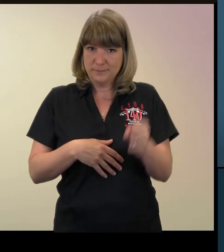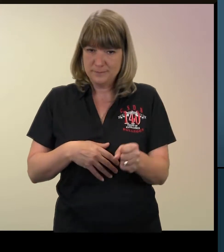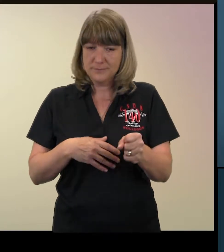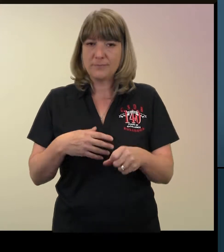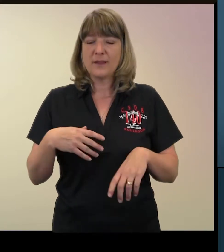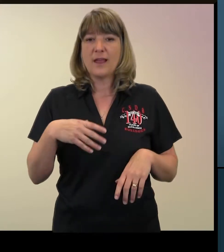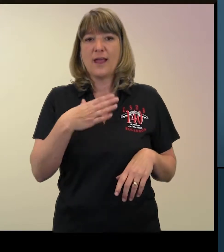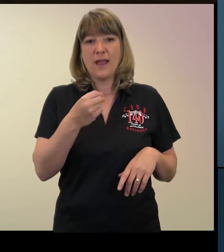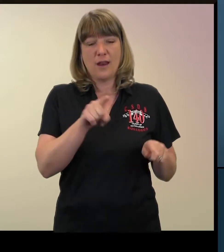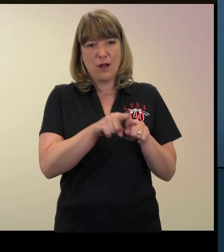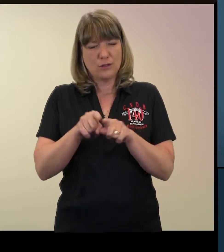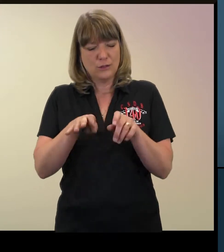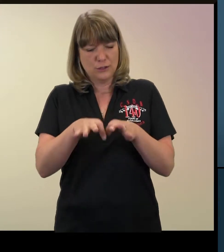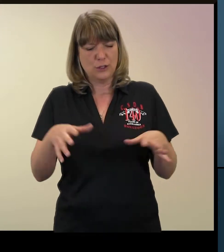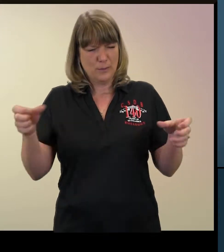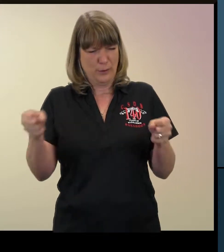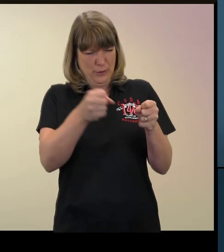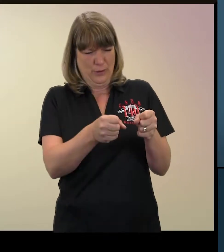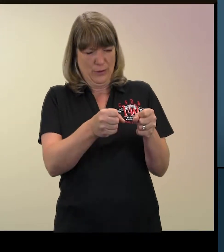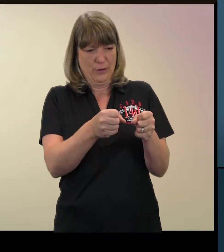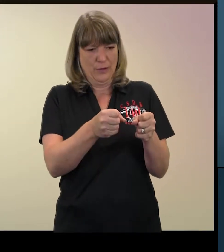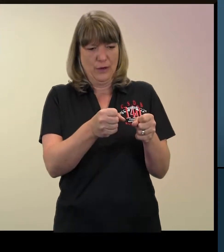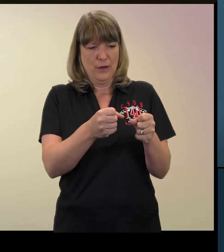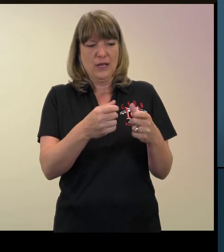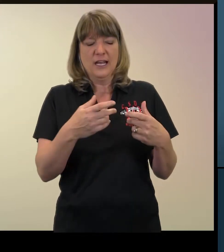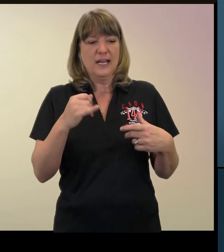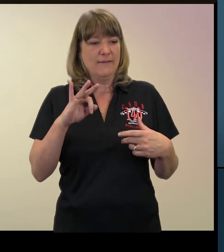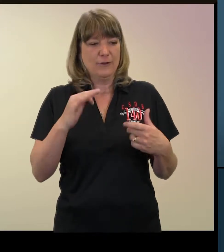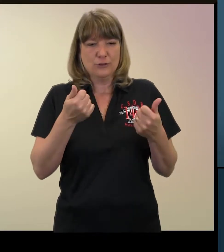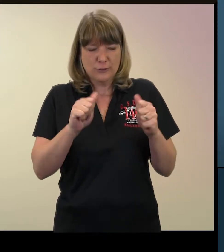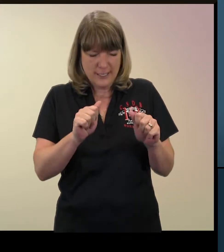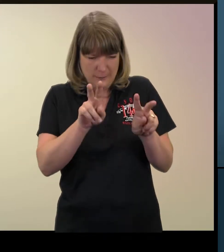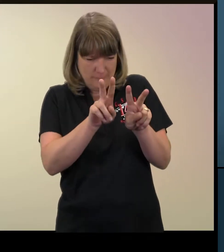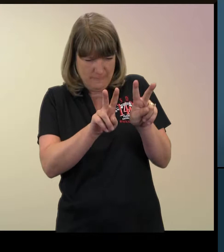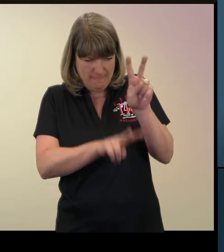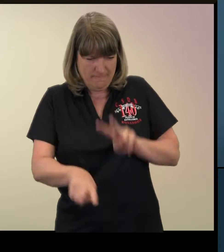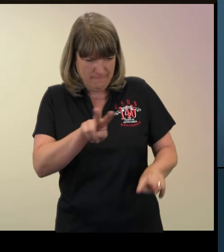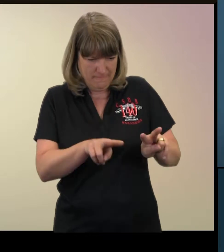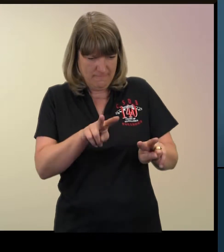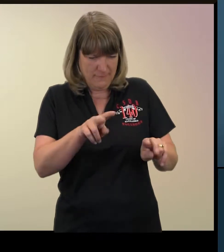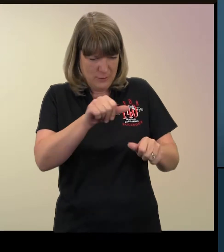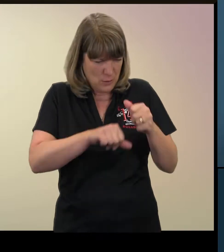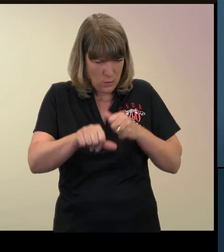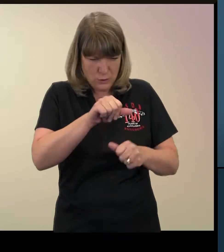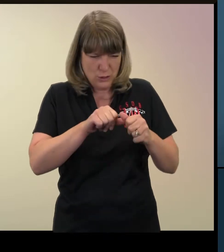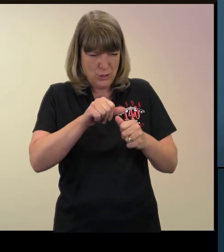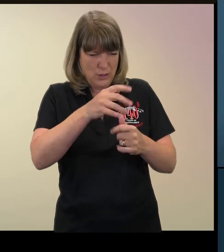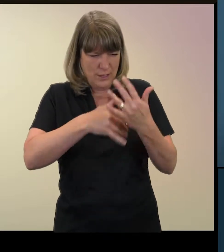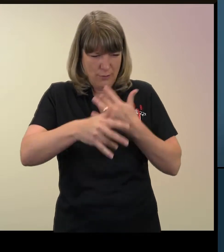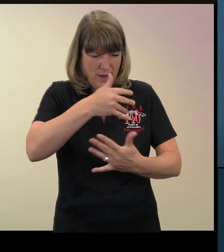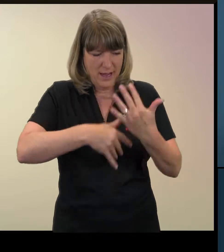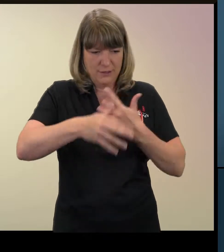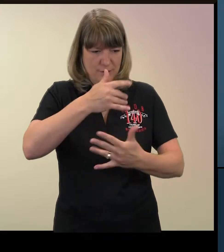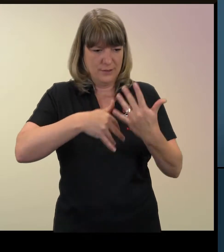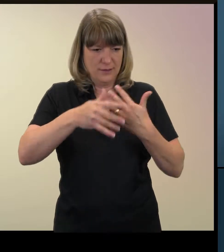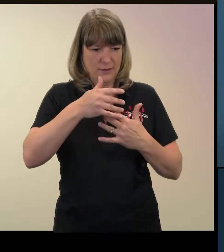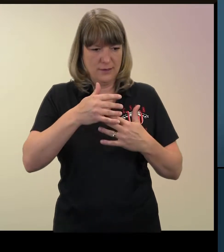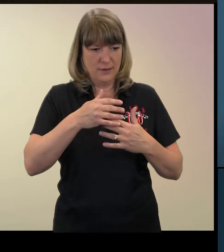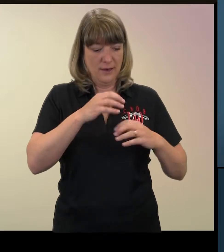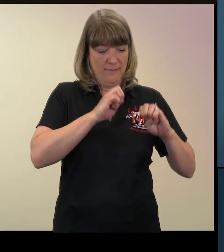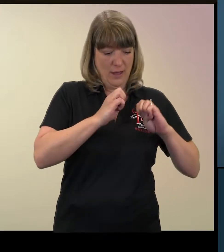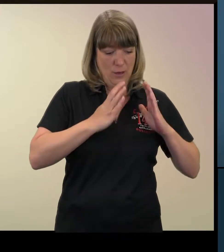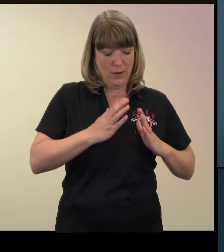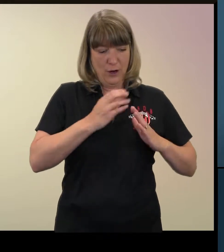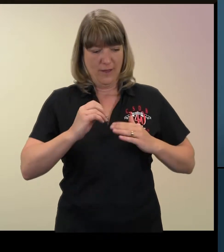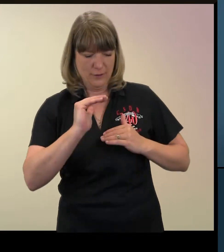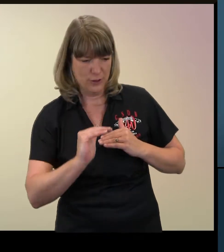how having an interpreter in a room when you're trying to assess for that social interaction between an evaluator and the